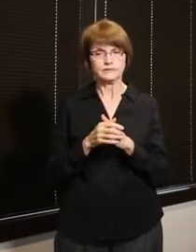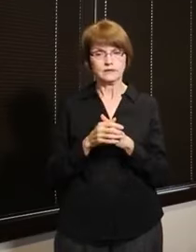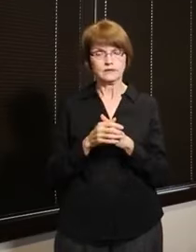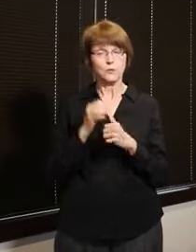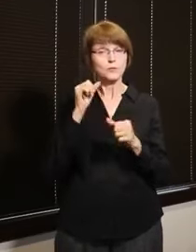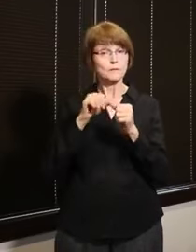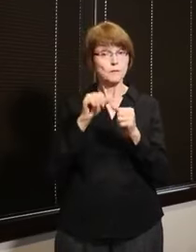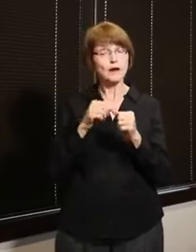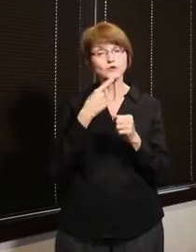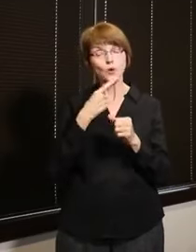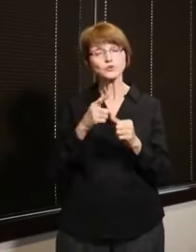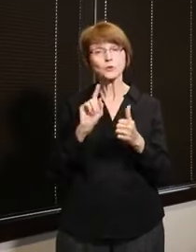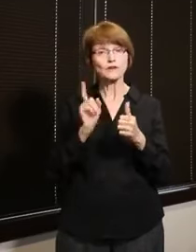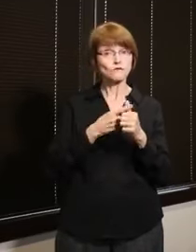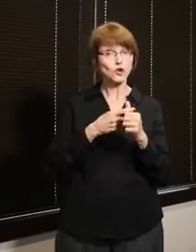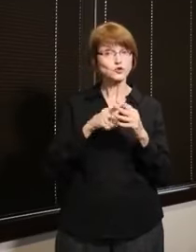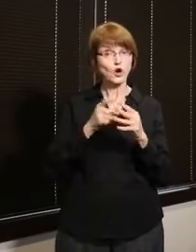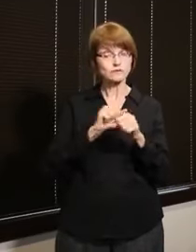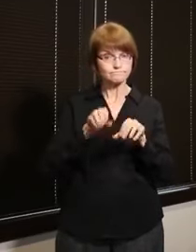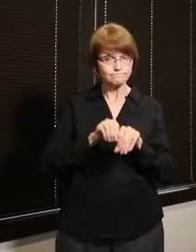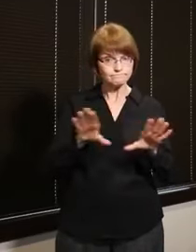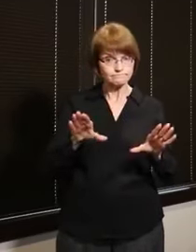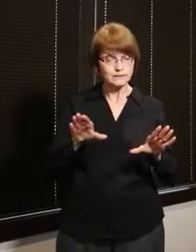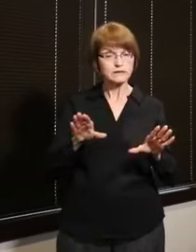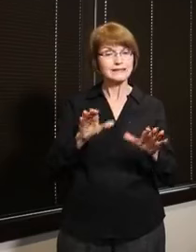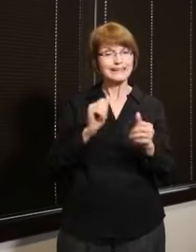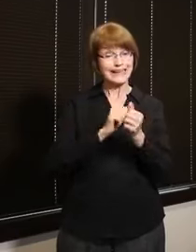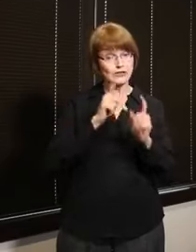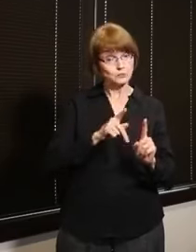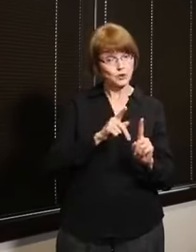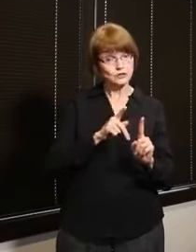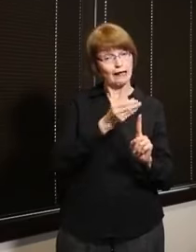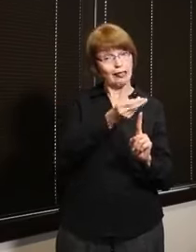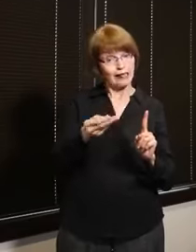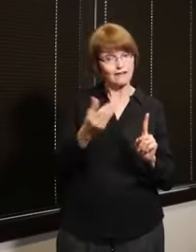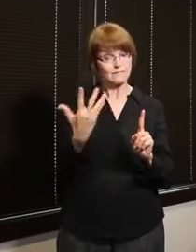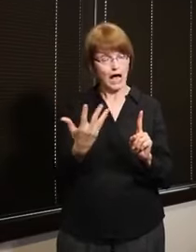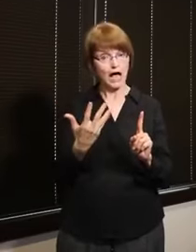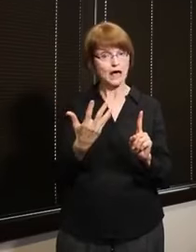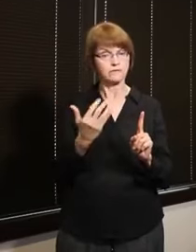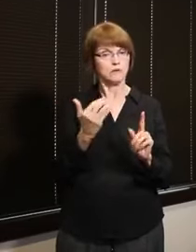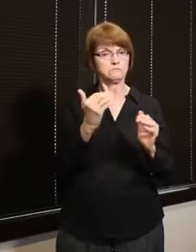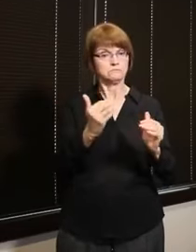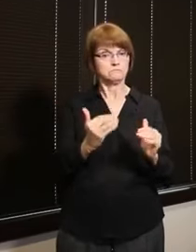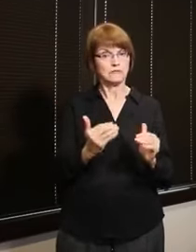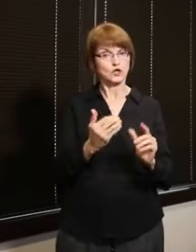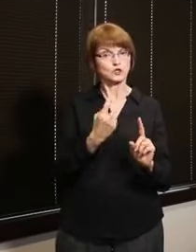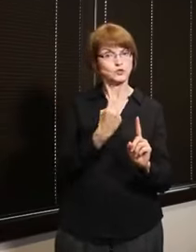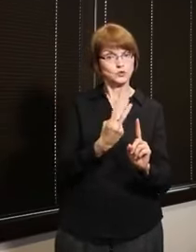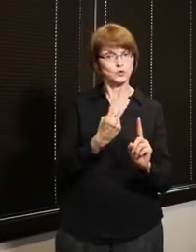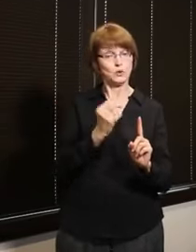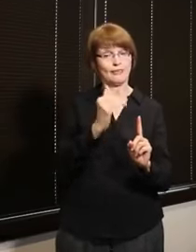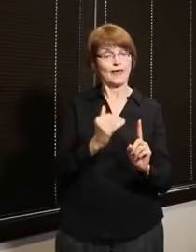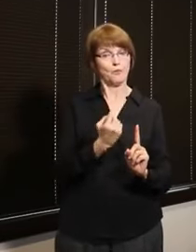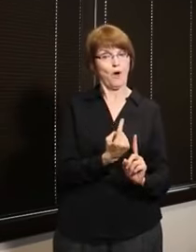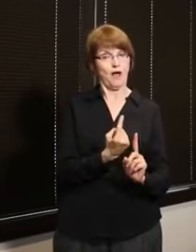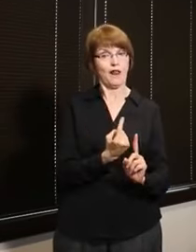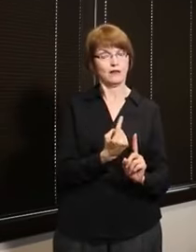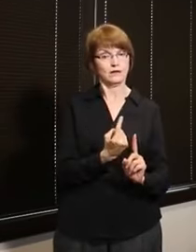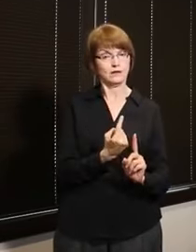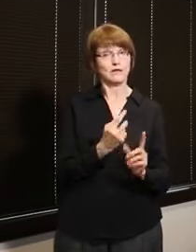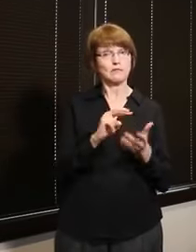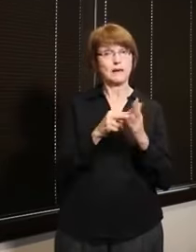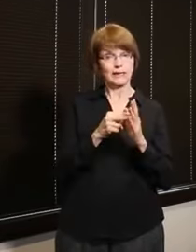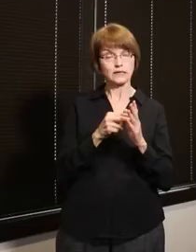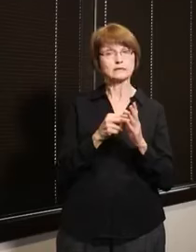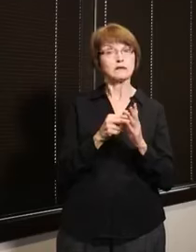started, we thought we were around 5, then we dropped to around 2, and then we dropped to around 1. And that's really what has flattened this curve over time,